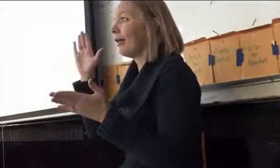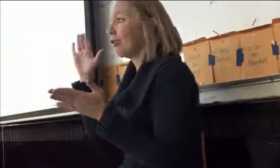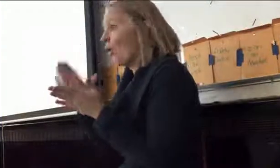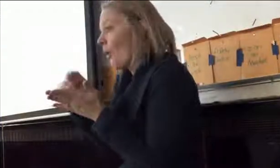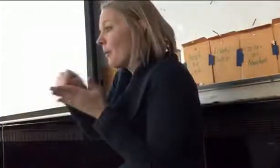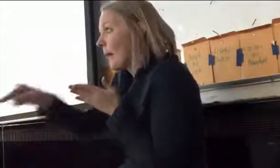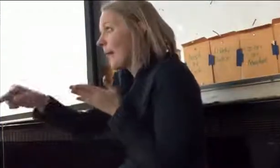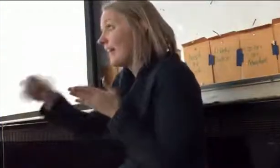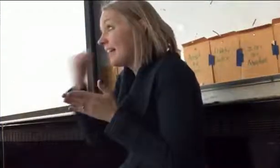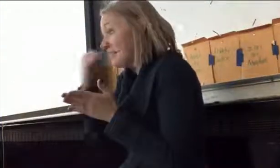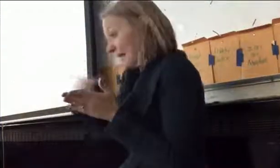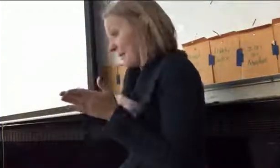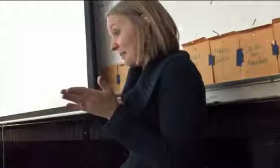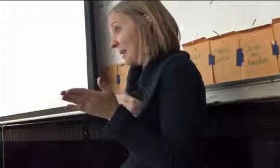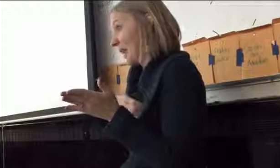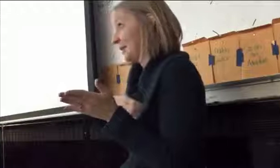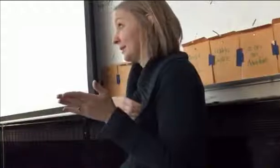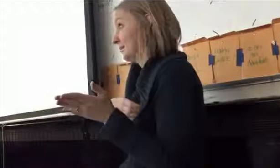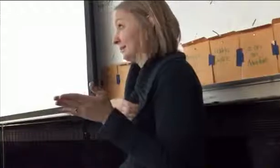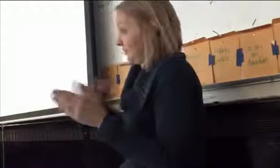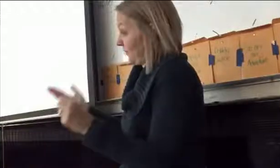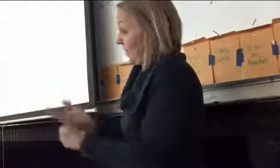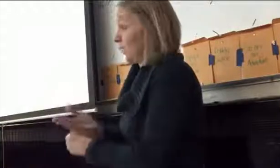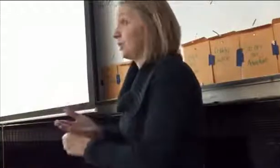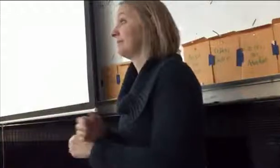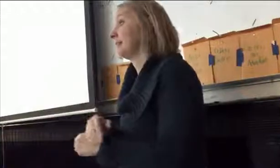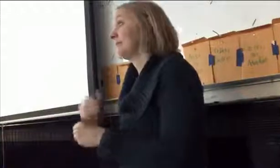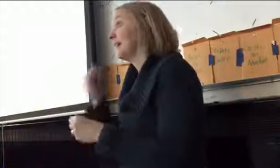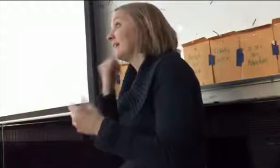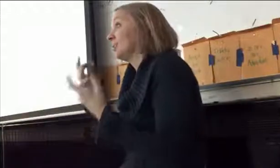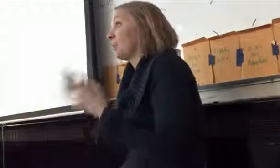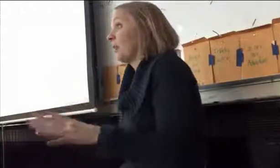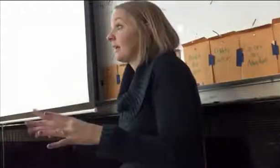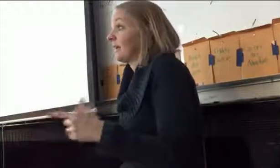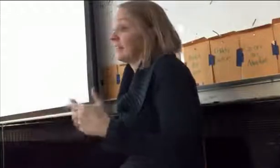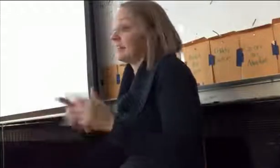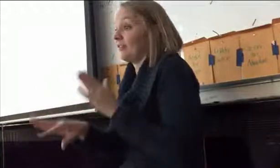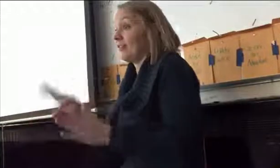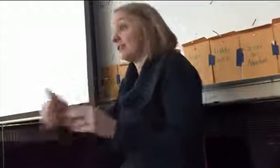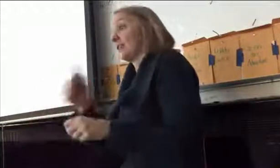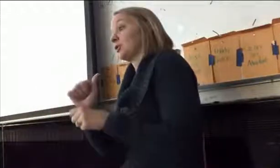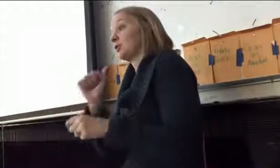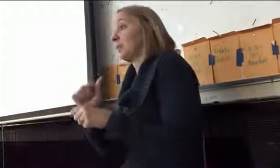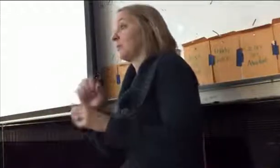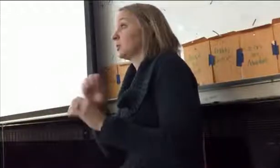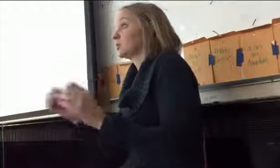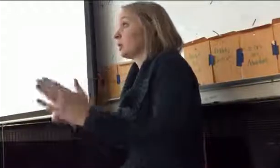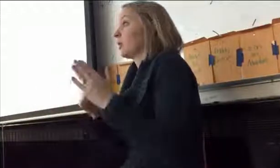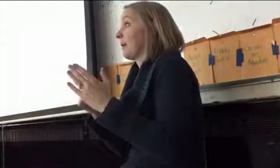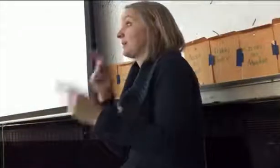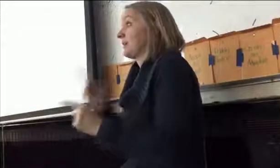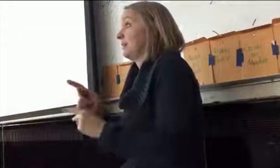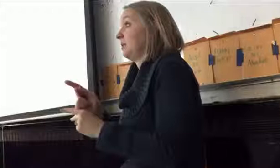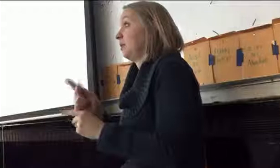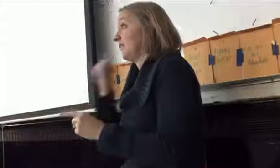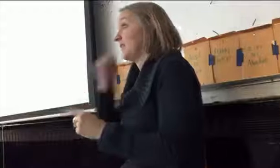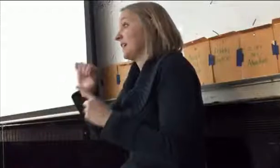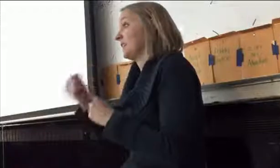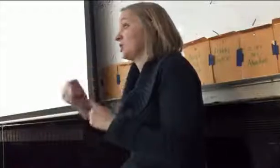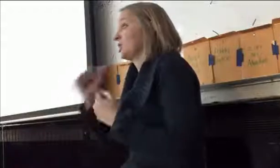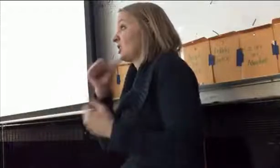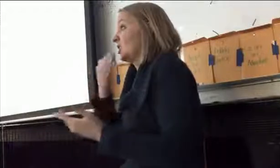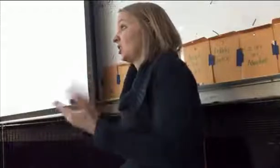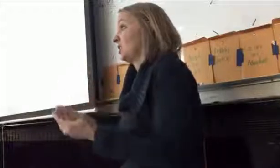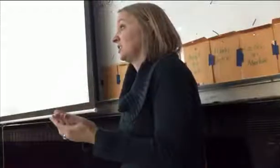And if they complain, you find another job. And if you don't like it, you find another job. There's no requirement to keep you on if the conditions aren't